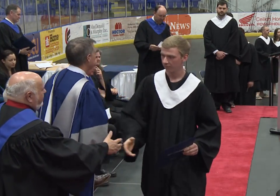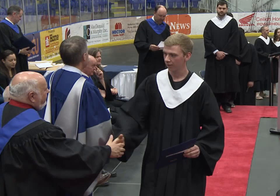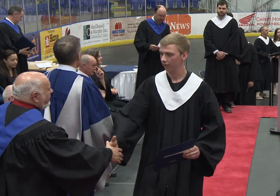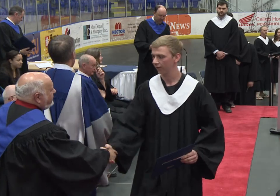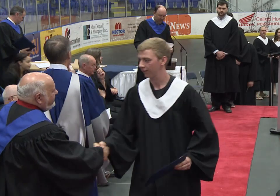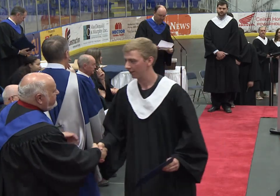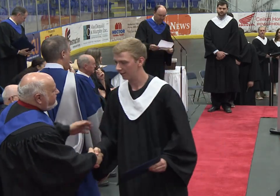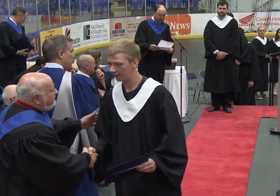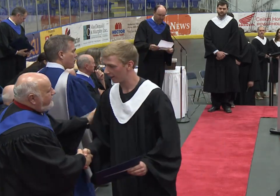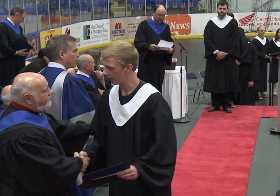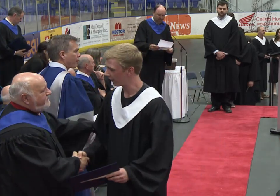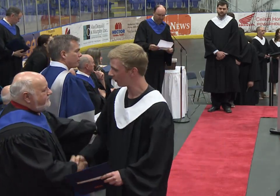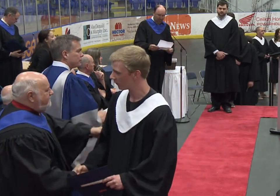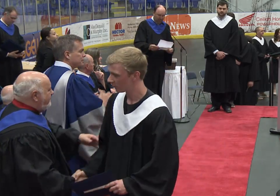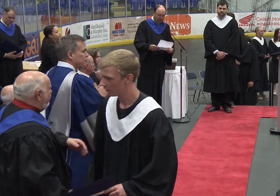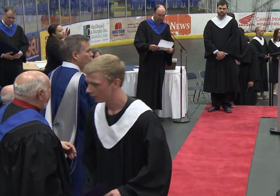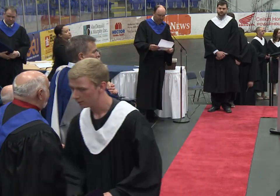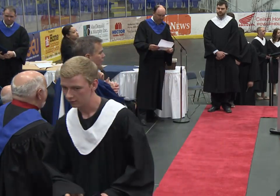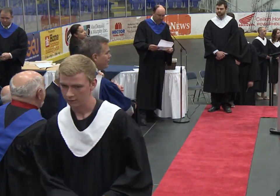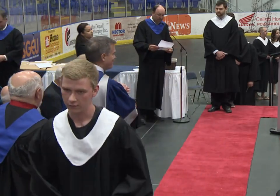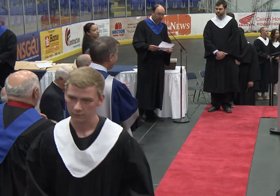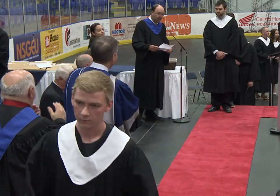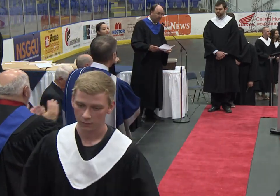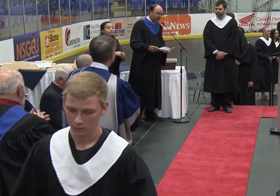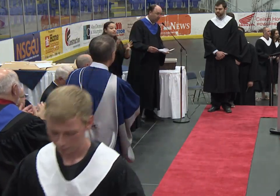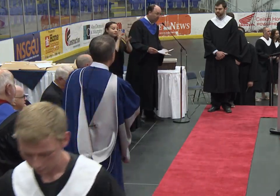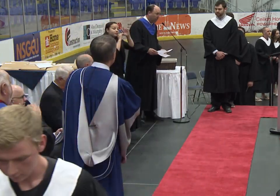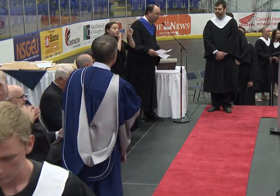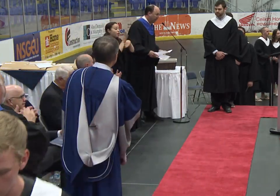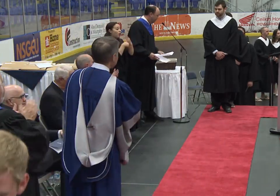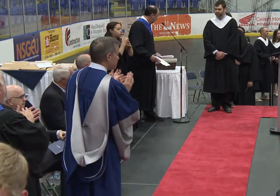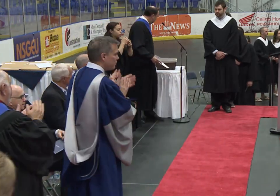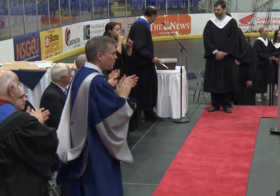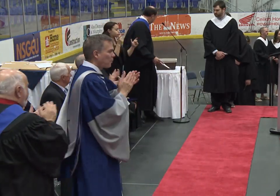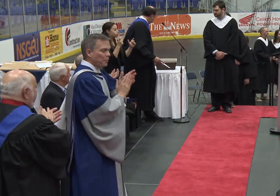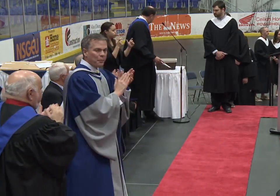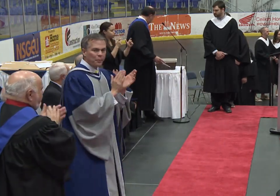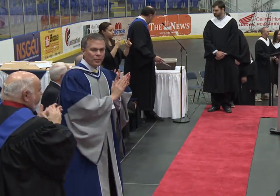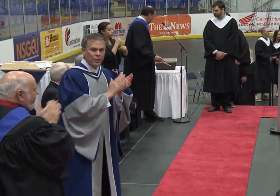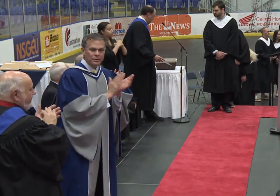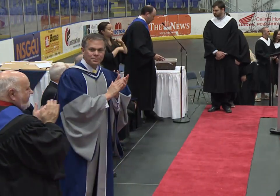Mr. President, the graduates in the Heavy Duty Equipment Repair, Truck and Transport Program.